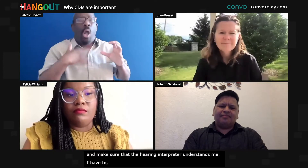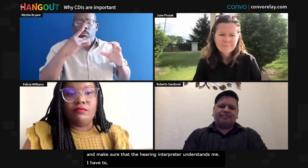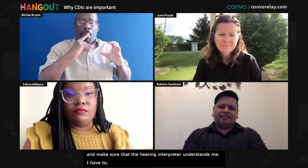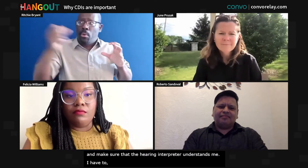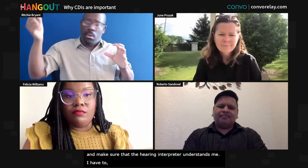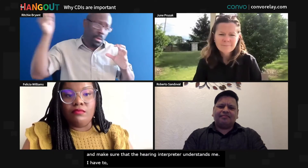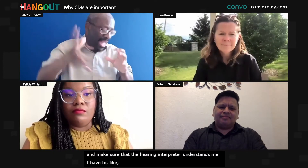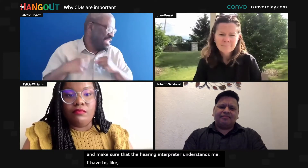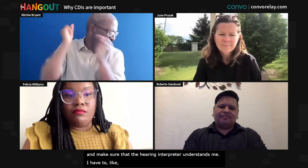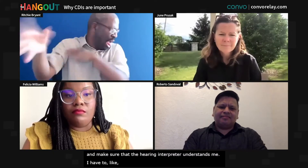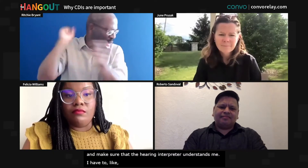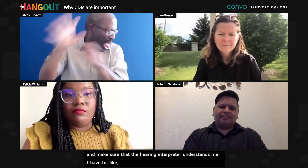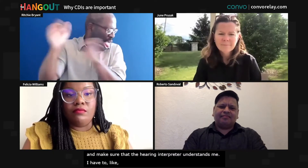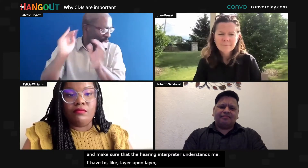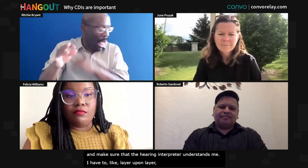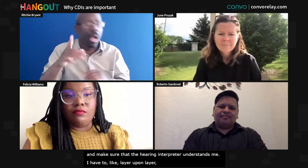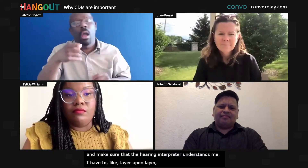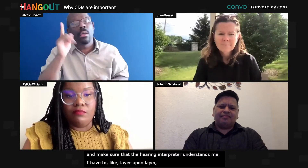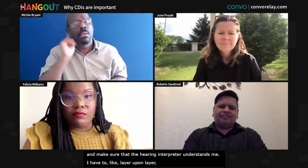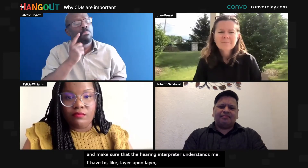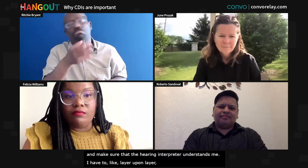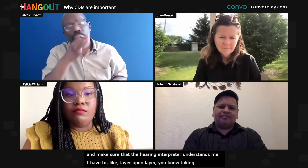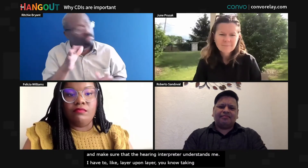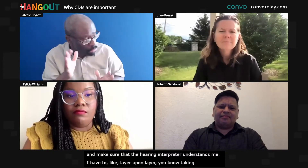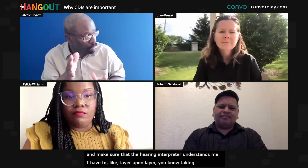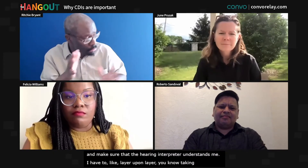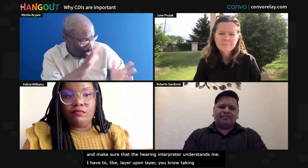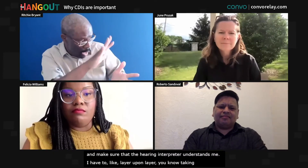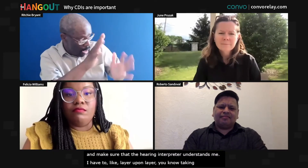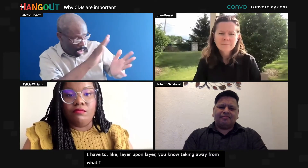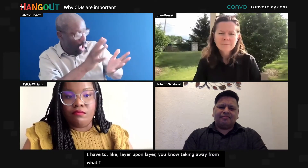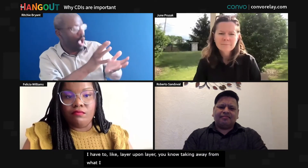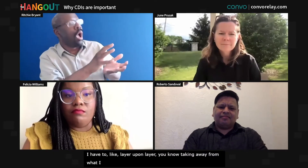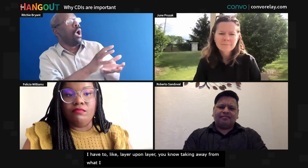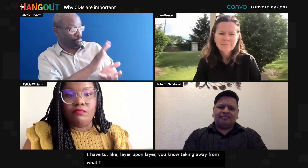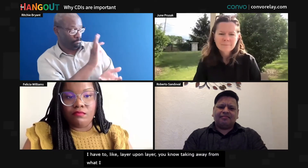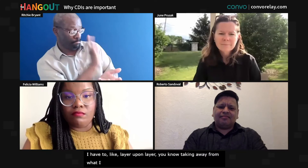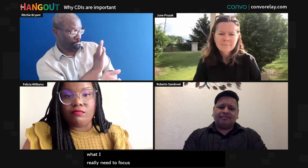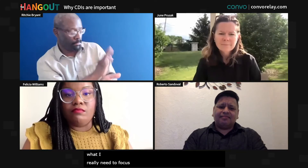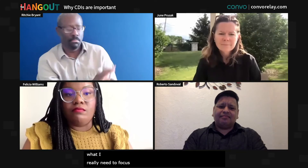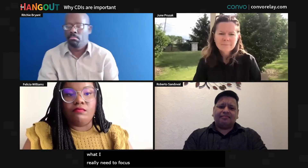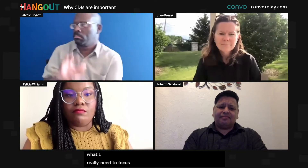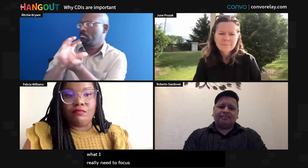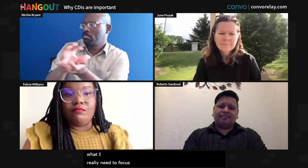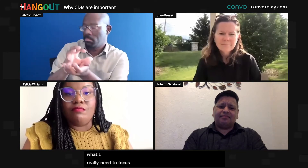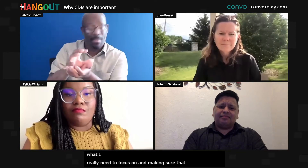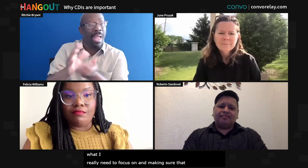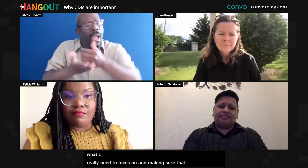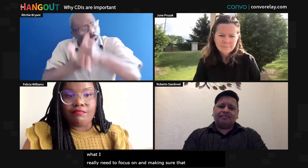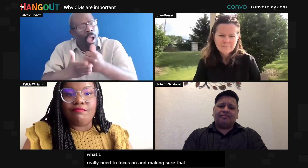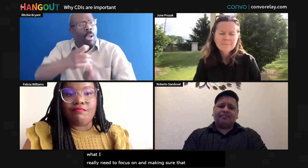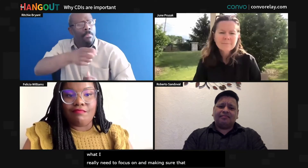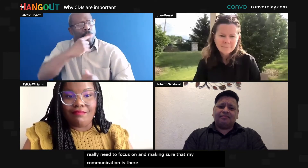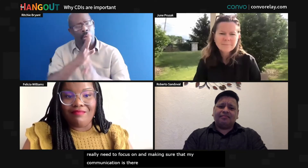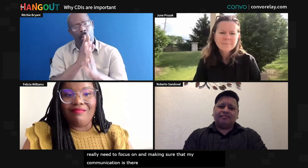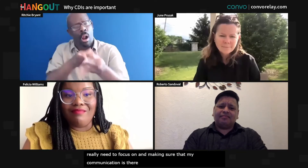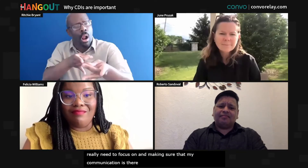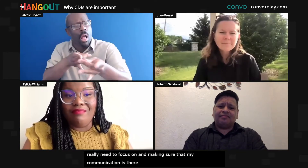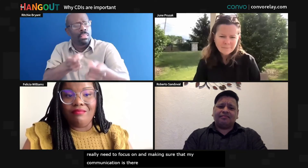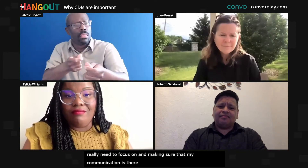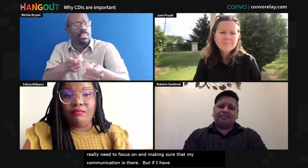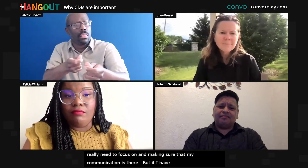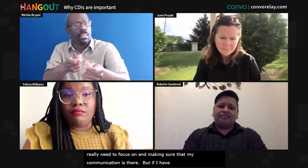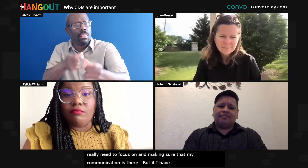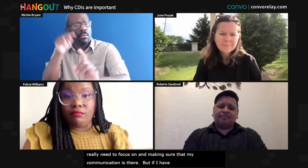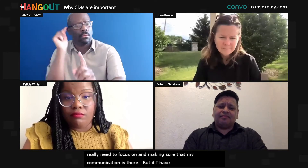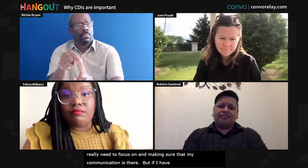layer, taking away from what I really need to focus on and making sure that my communication's there. But if I have a CDI, it really